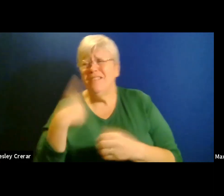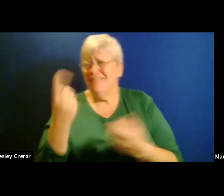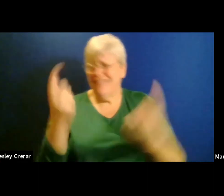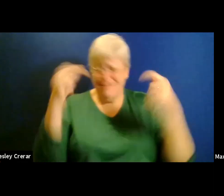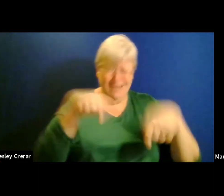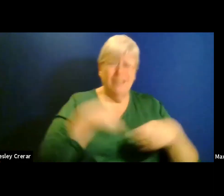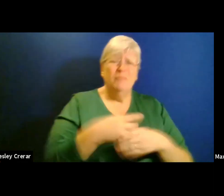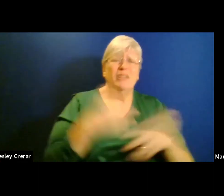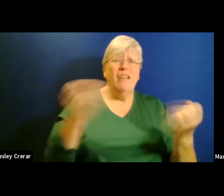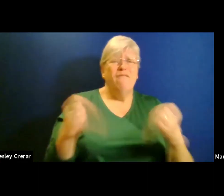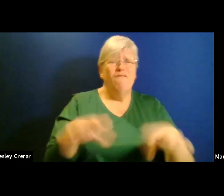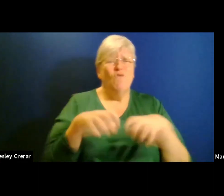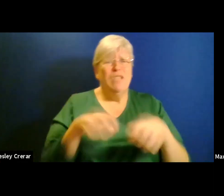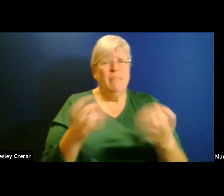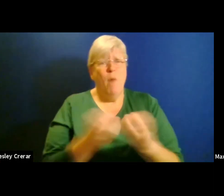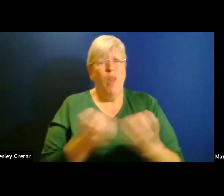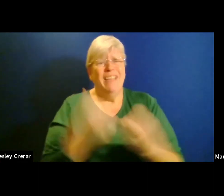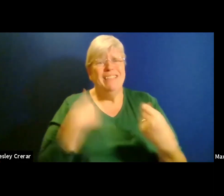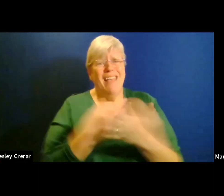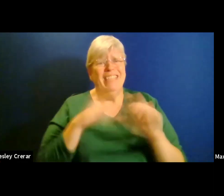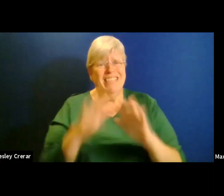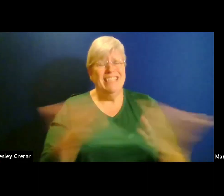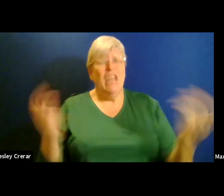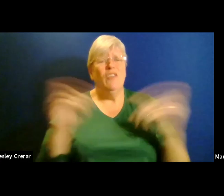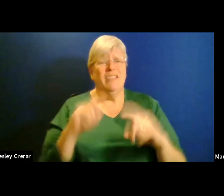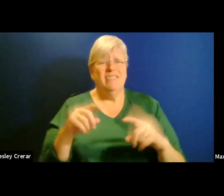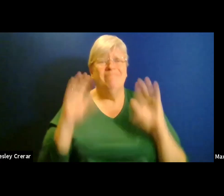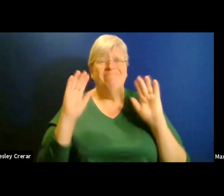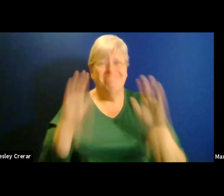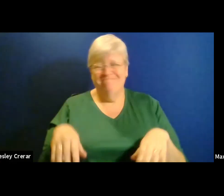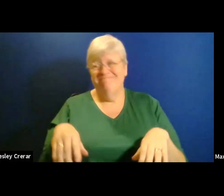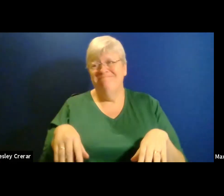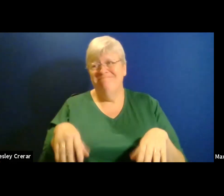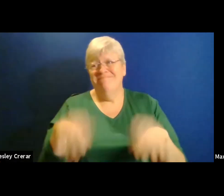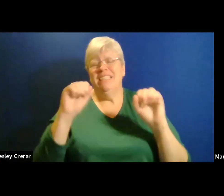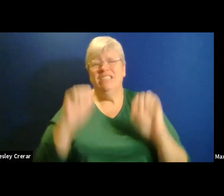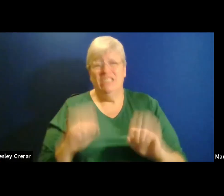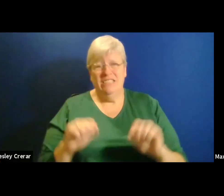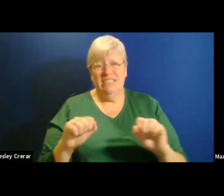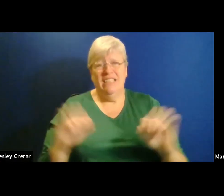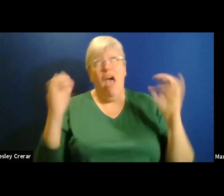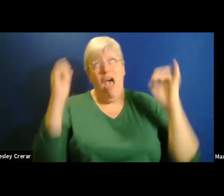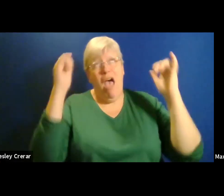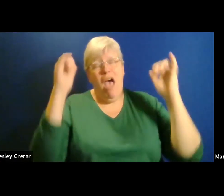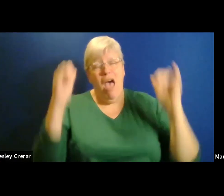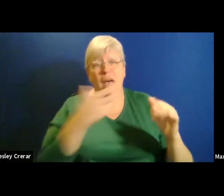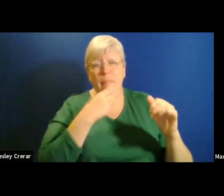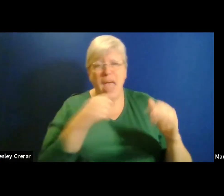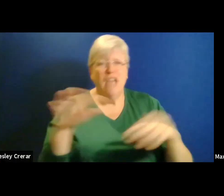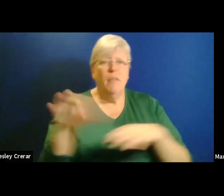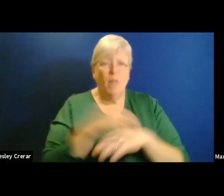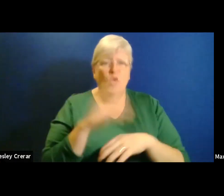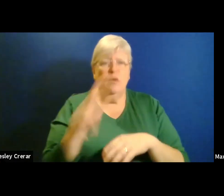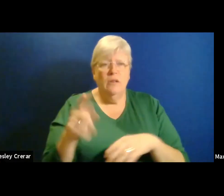in this ruddy terrace. And yeah, I've got my cues off pat by now, and I only cheer when the men in the blue scarves cheer.